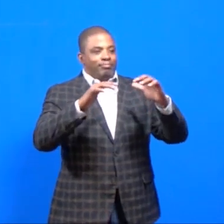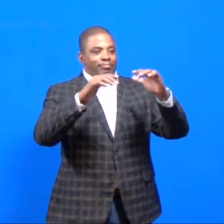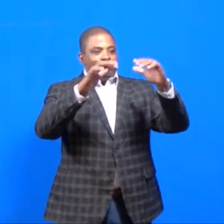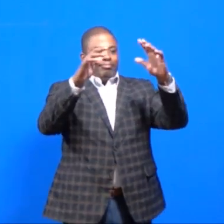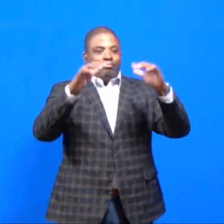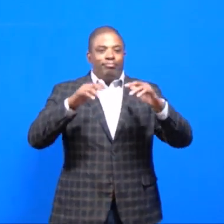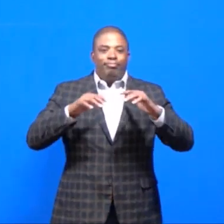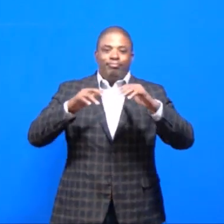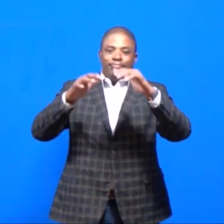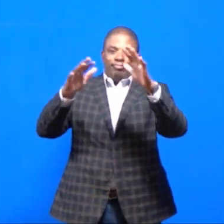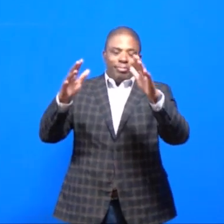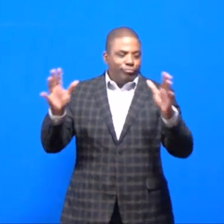And we see that they are building.